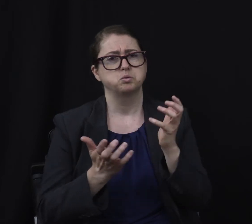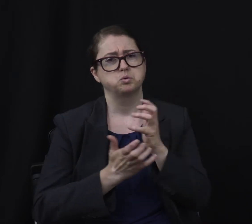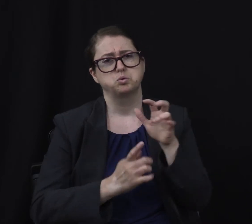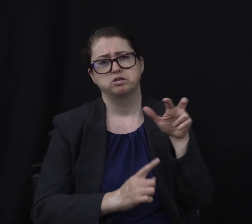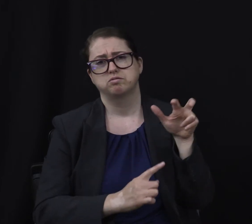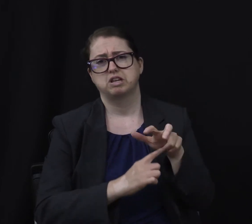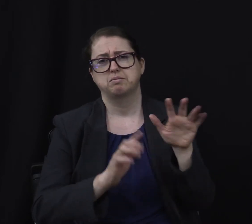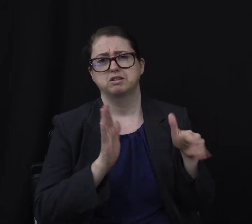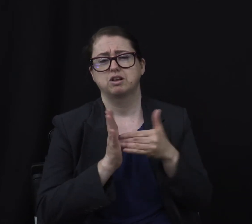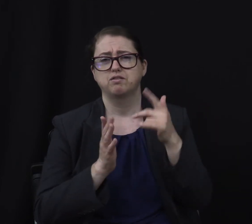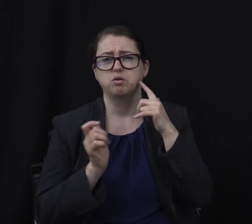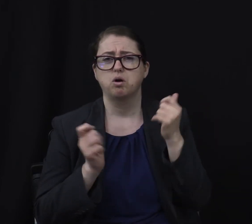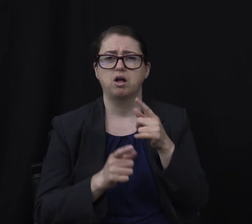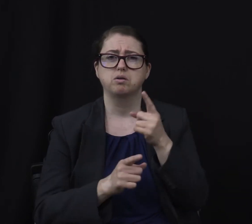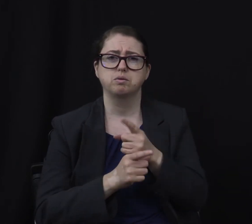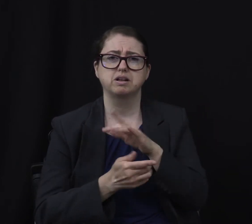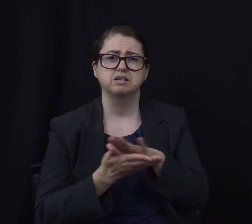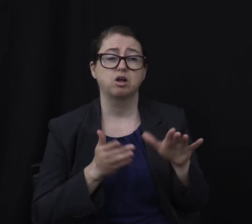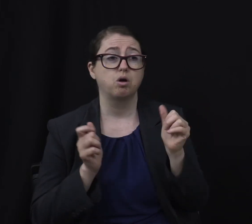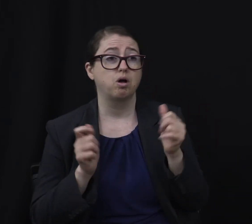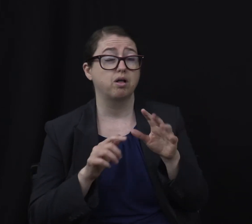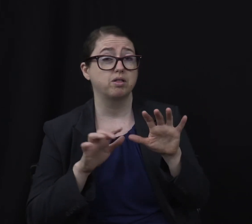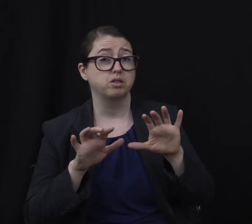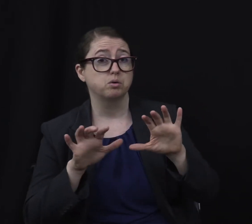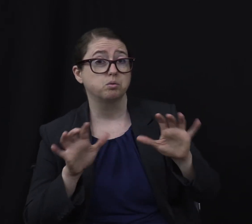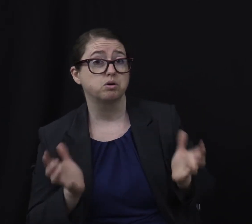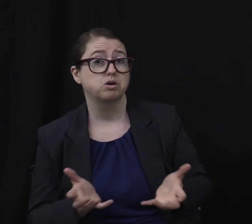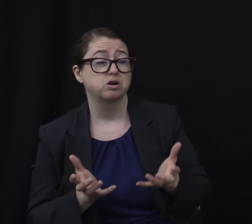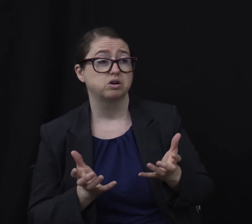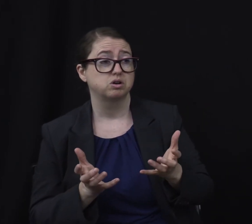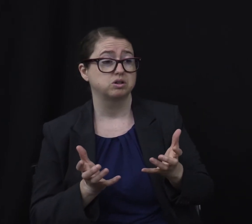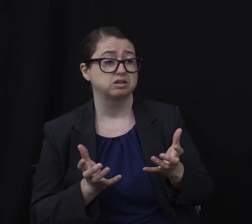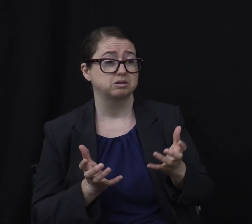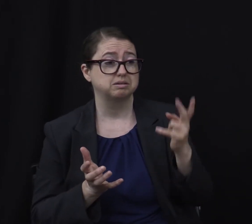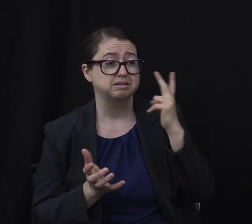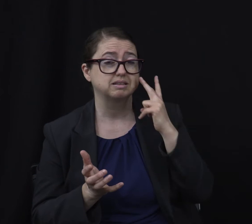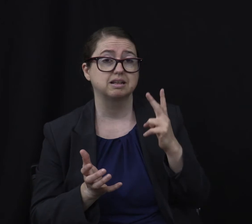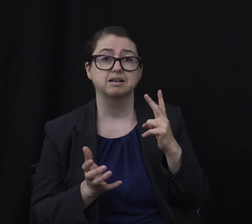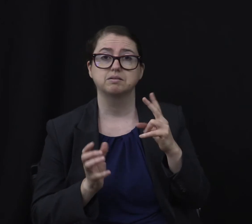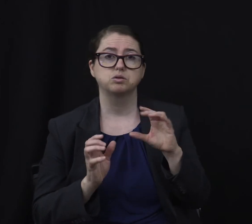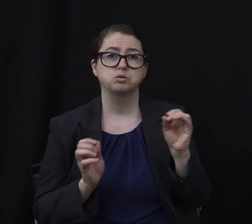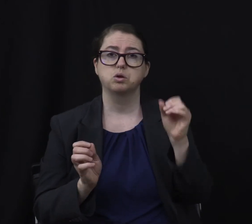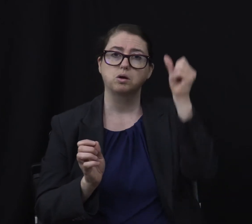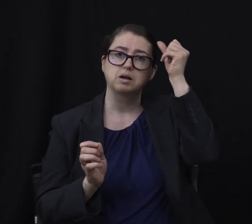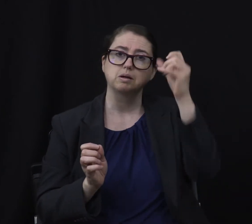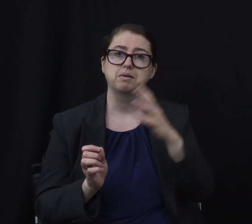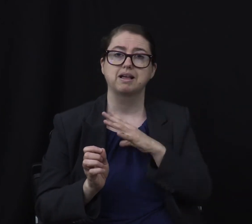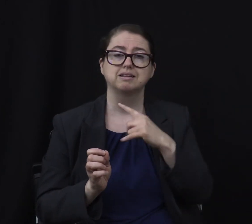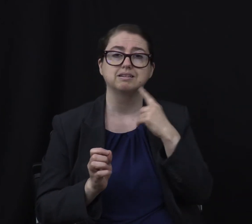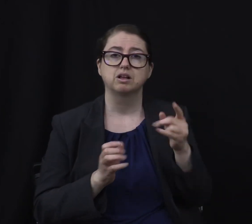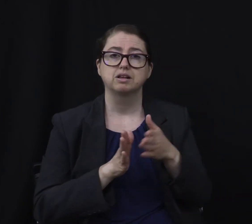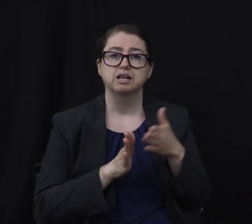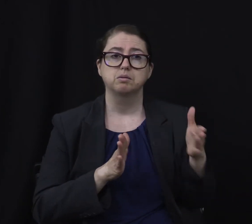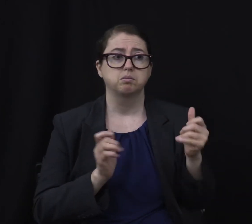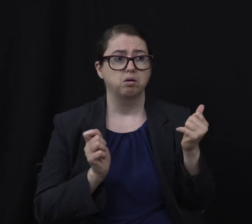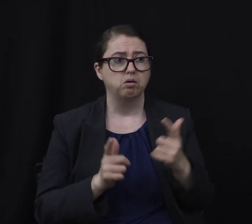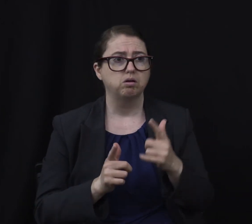world would pass through, and that no man would need to tell his neighbor, but all would come to a true knowledge of